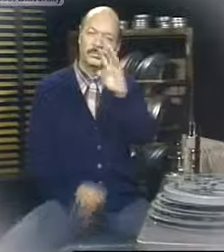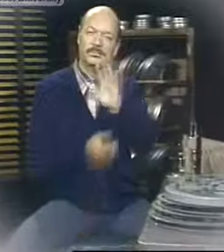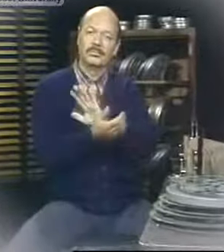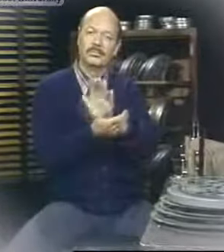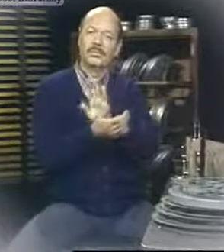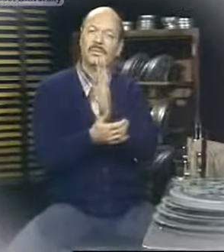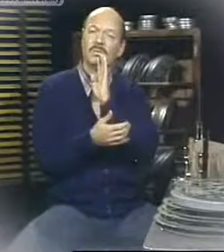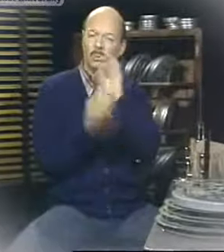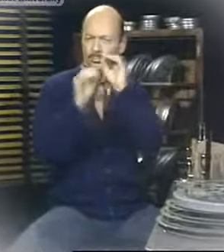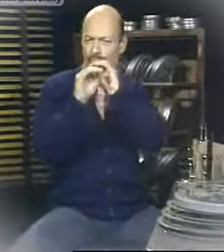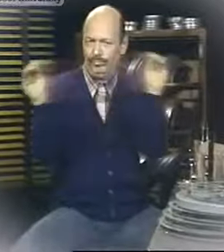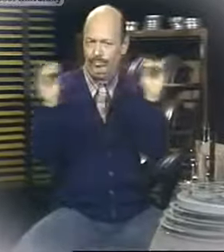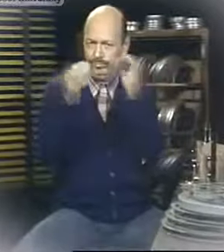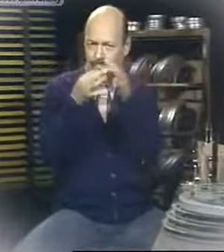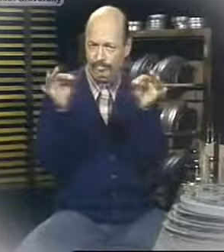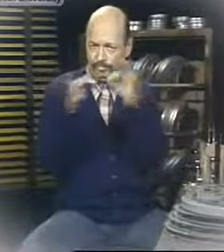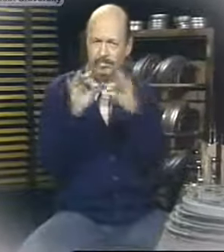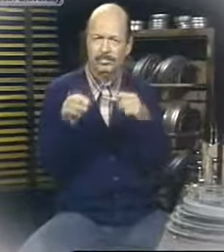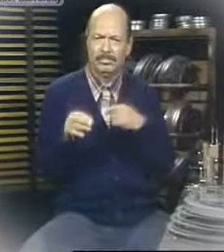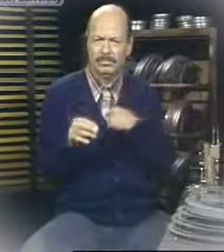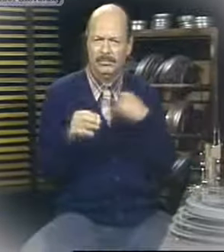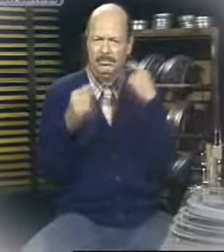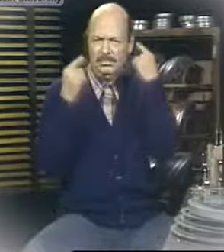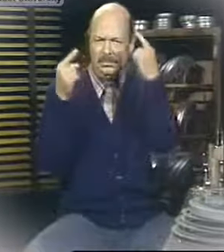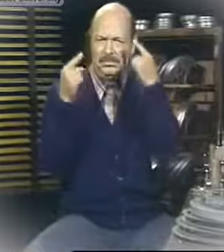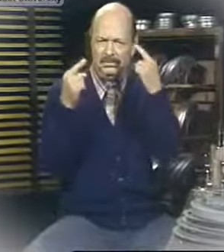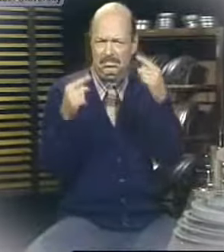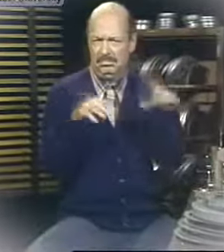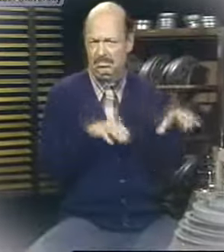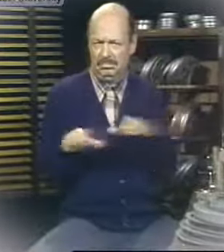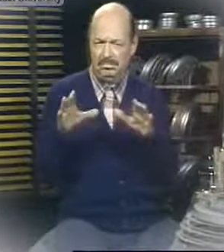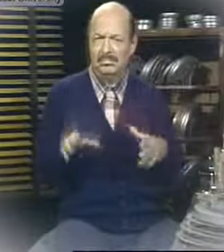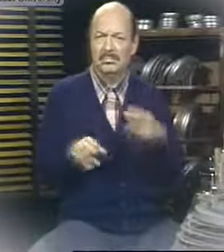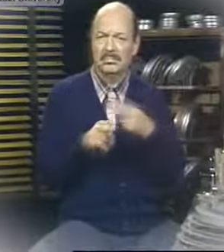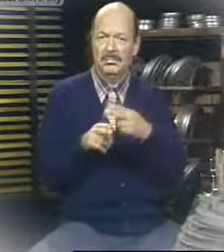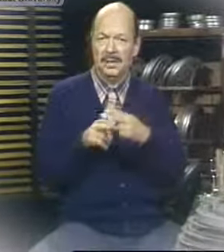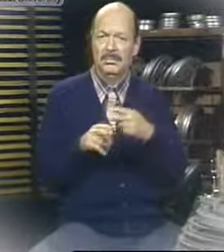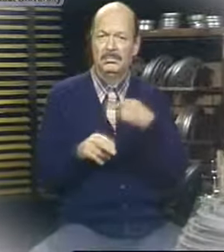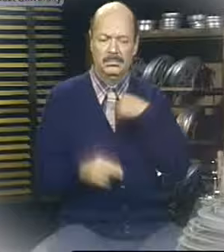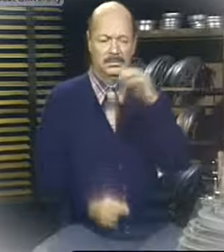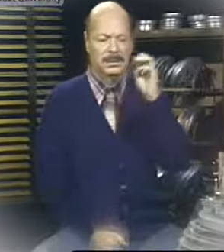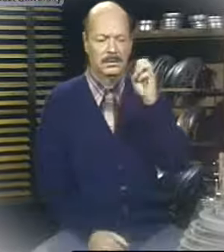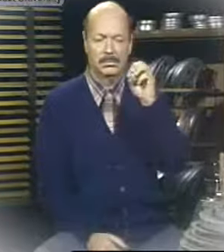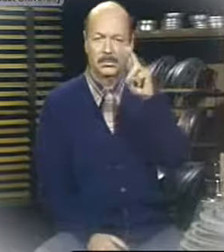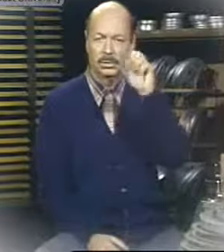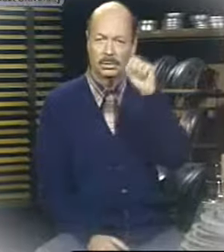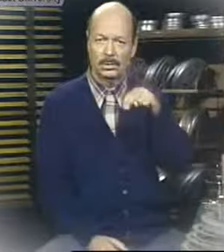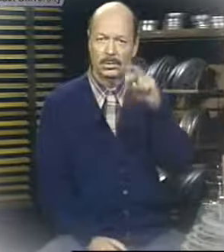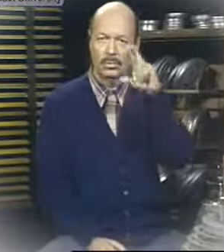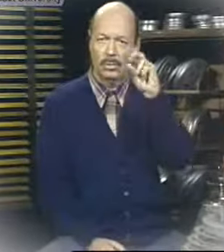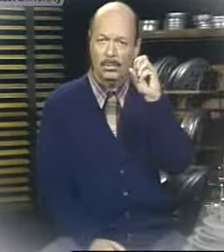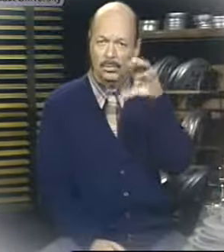1926. The era of silent movies, and I was one of its stars. My name is Emerson